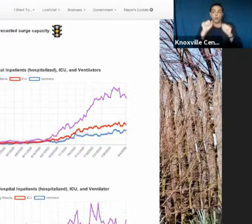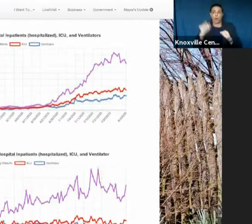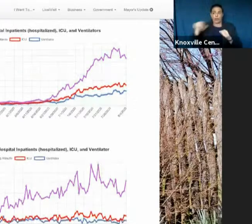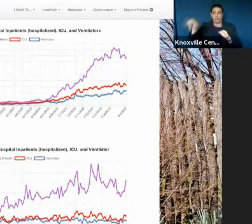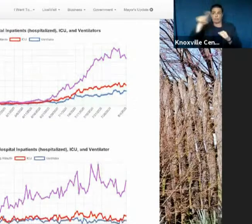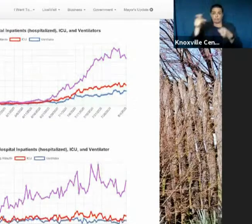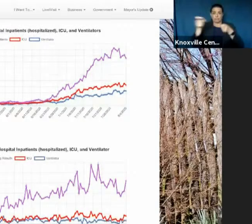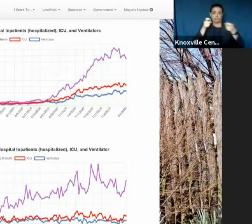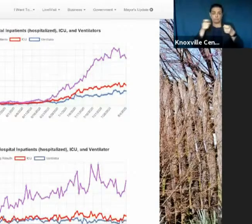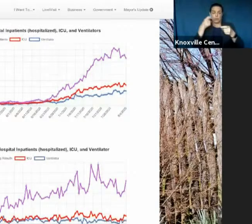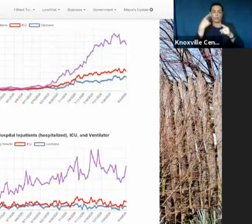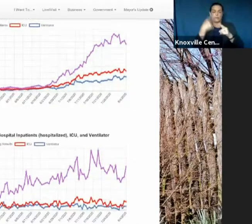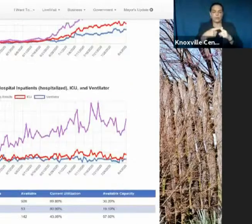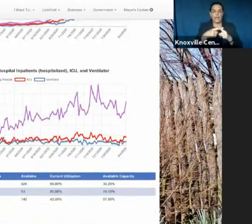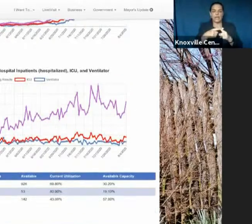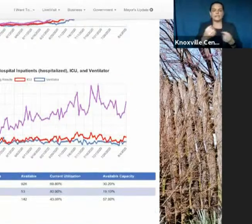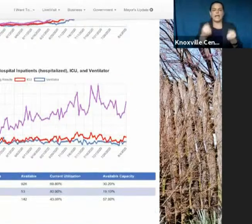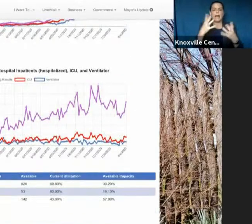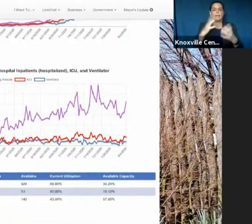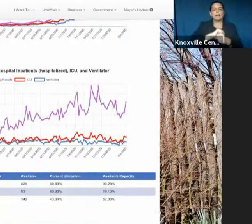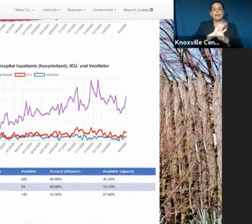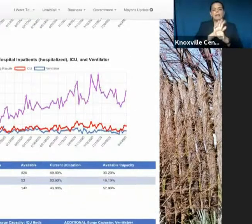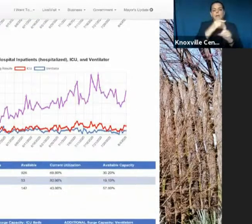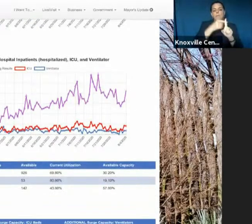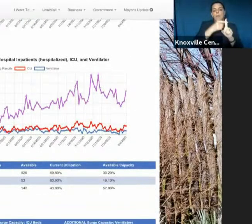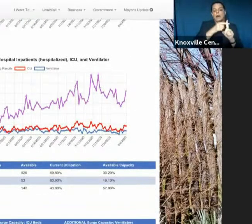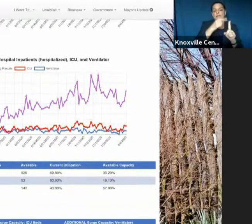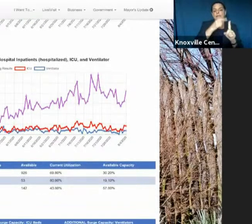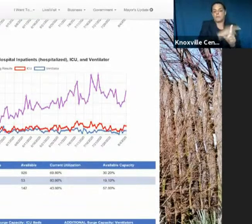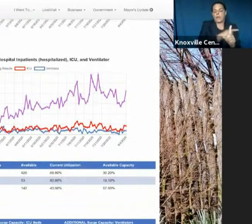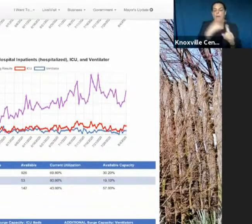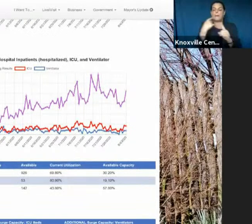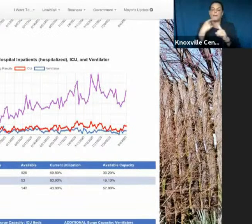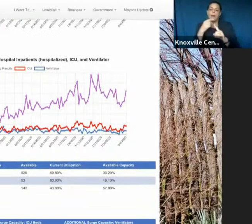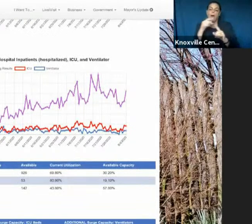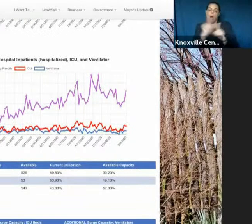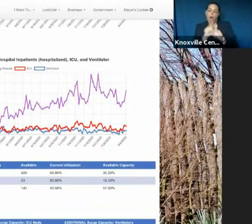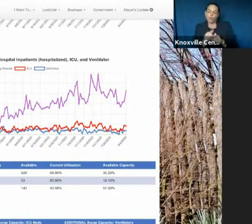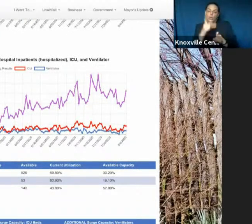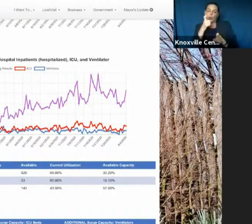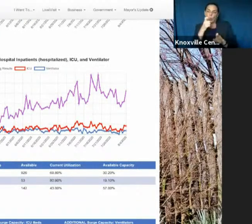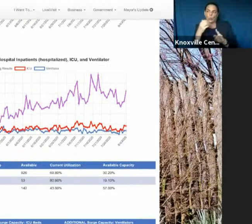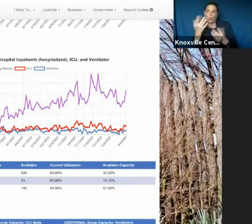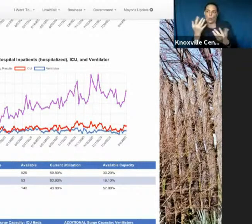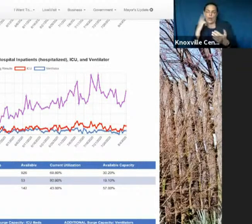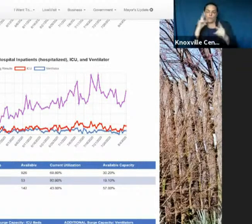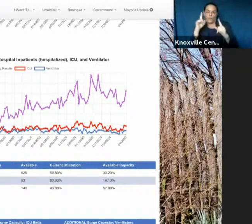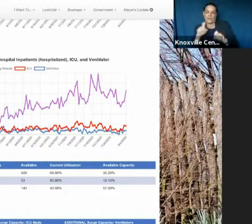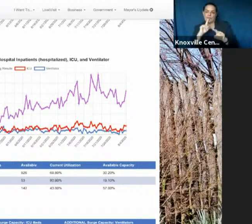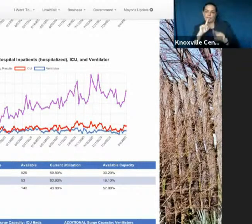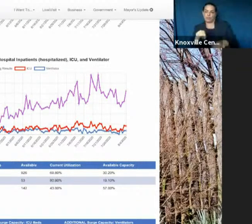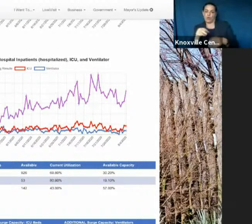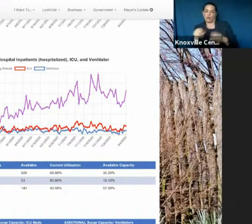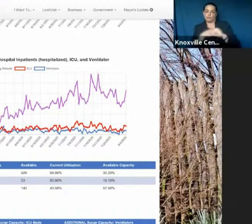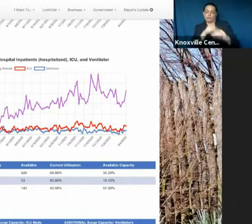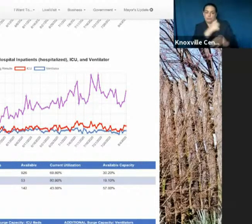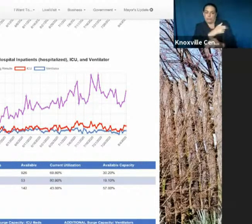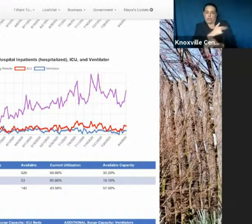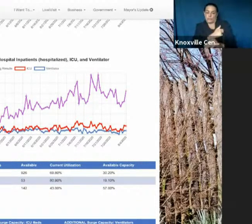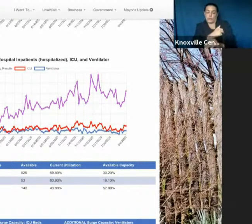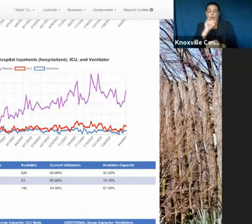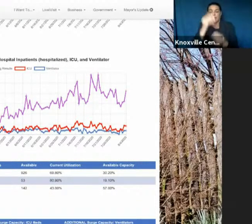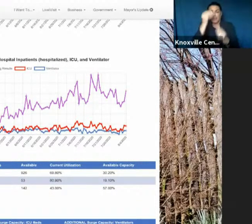as well as the COVID positive patients and the patients with pending test results in the hospital. These data are gathered from the